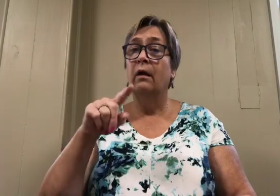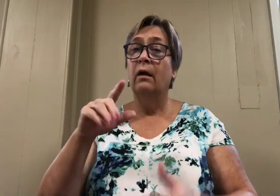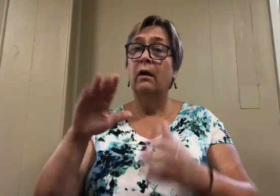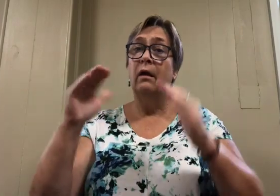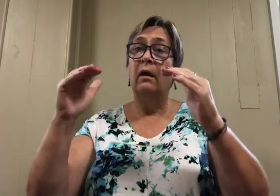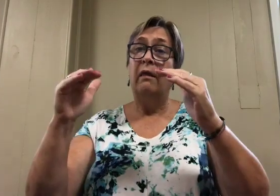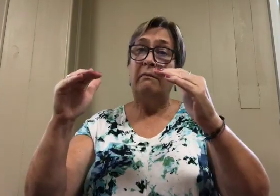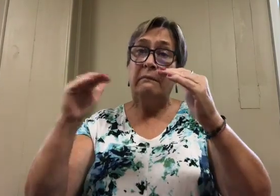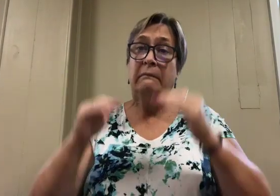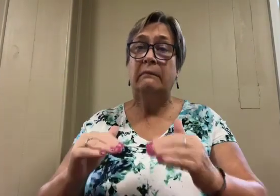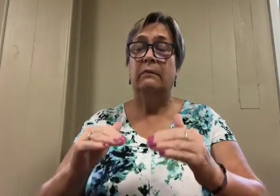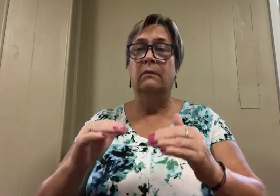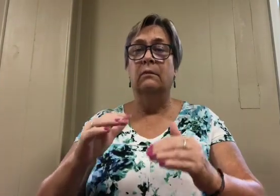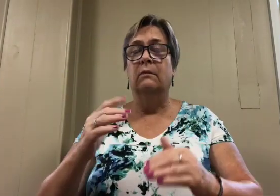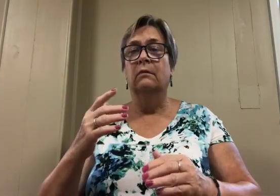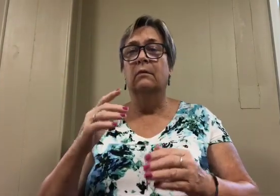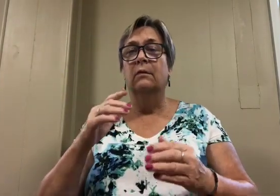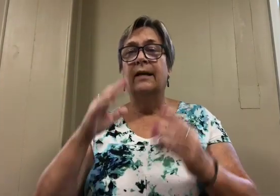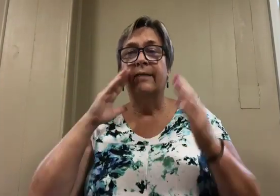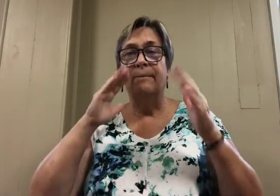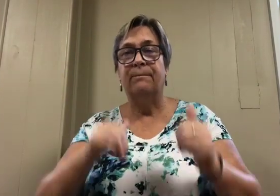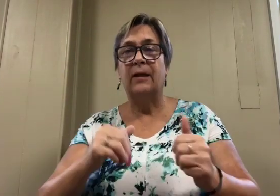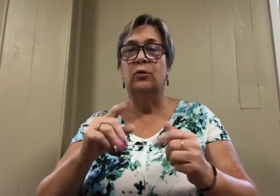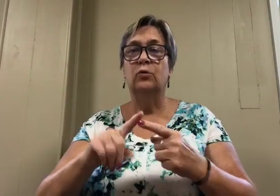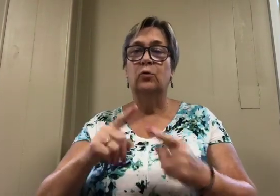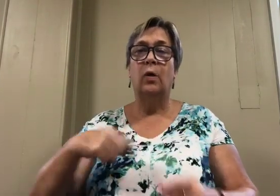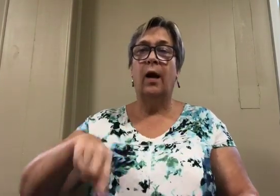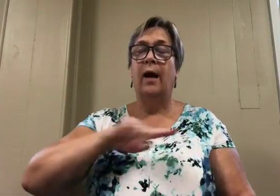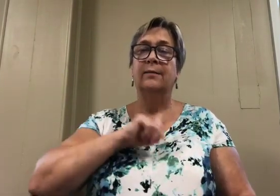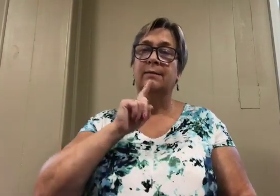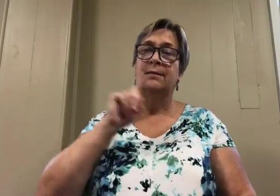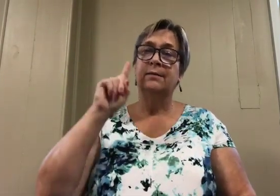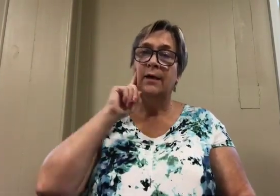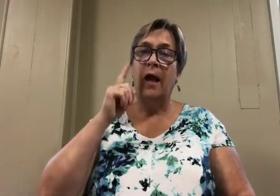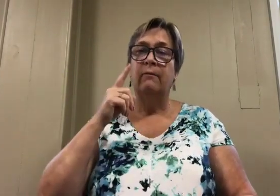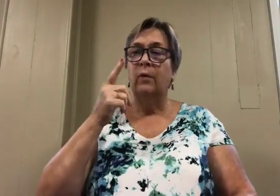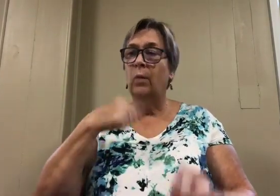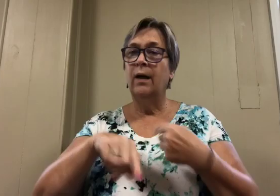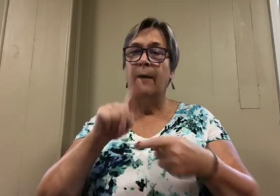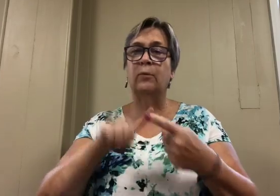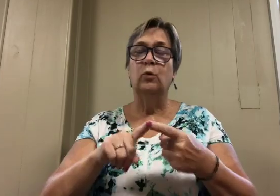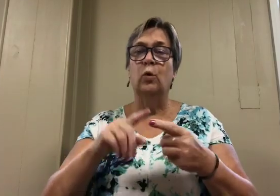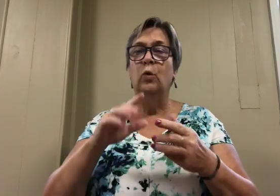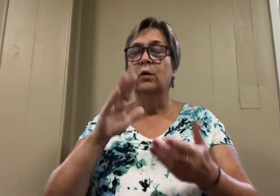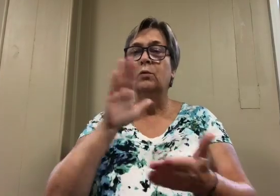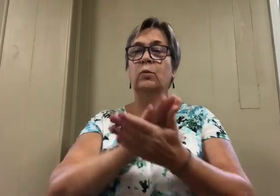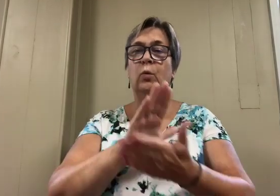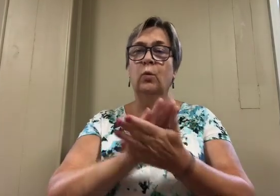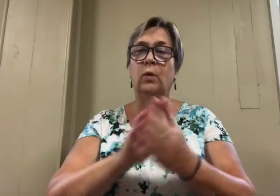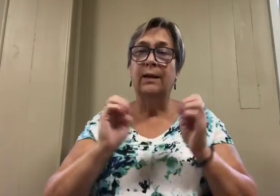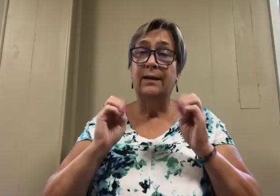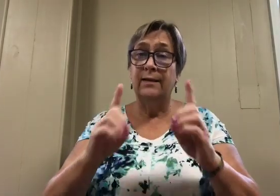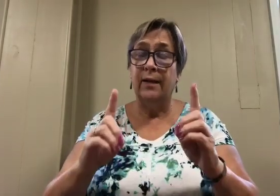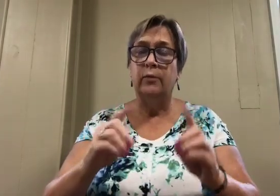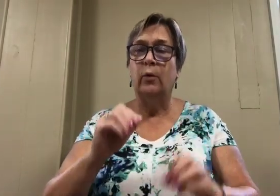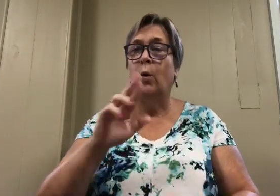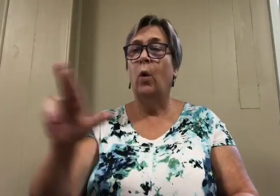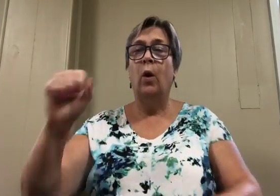Additionally, with regards to autism, thinking that somebody has a diminished capacity because they're deaf, that